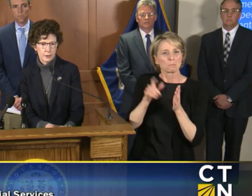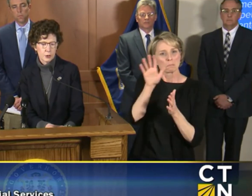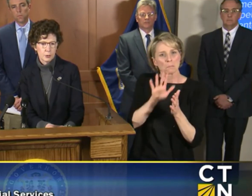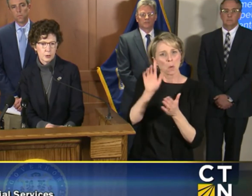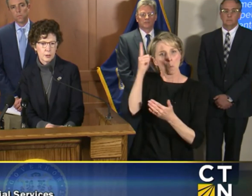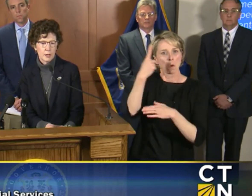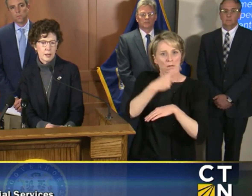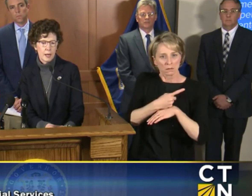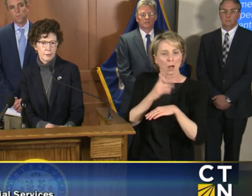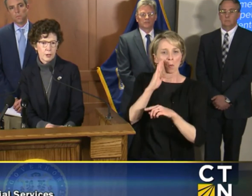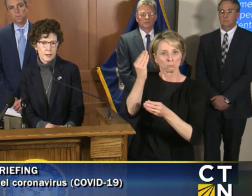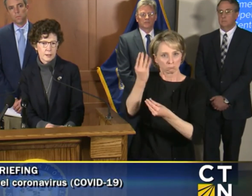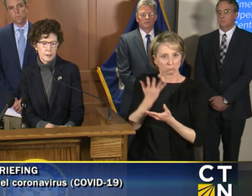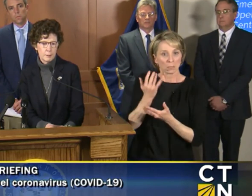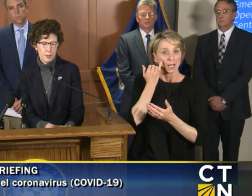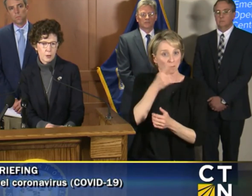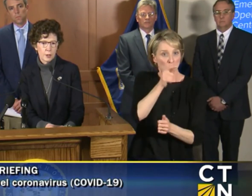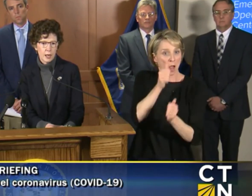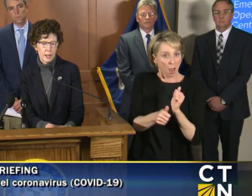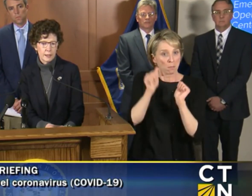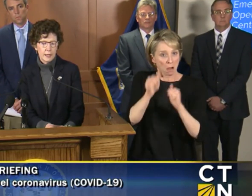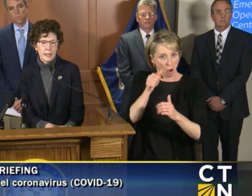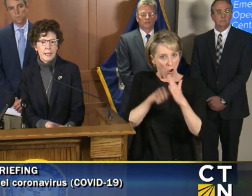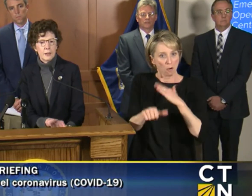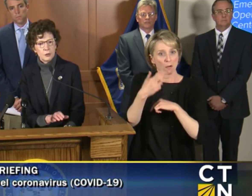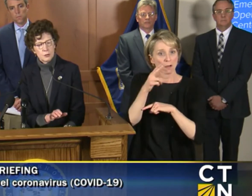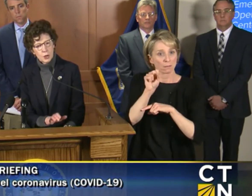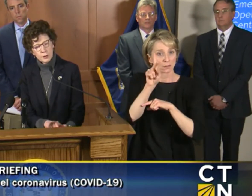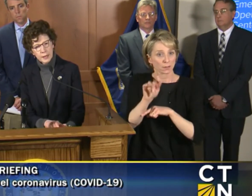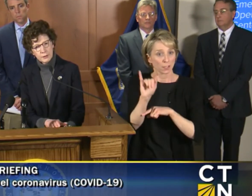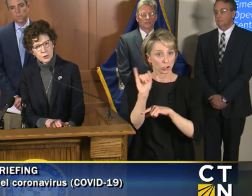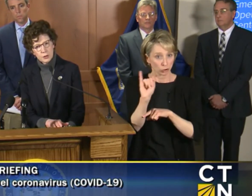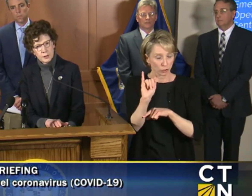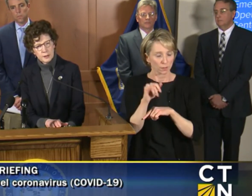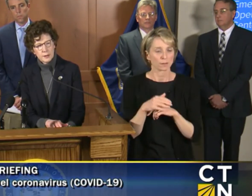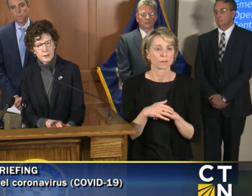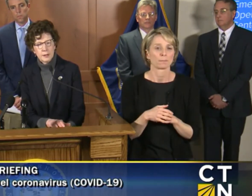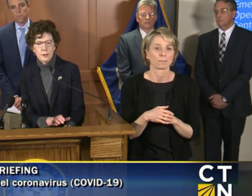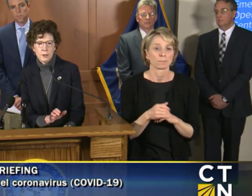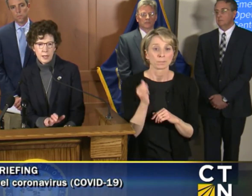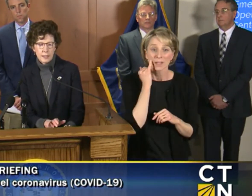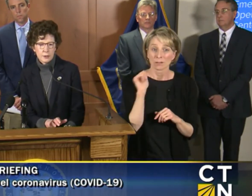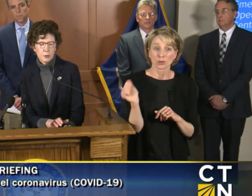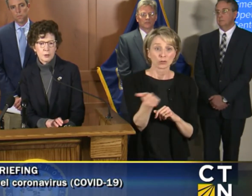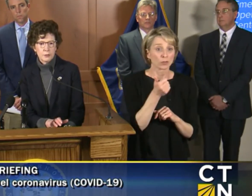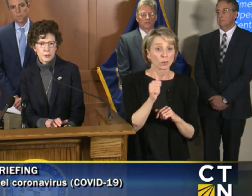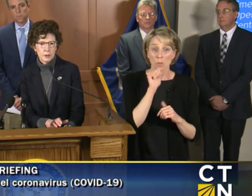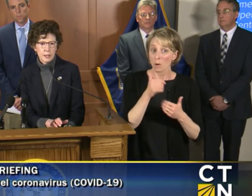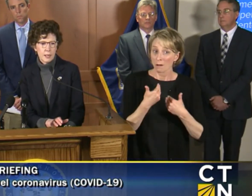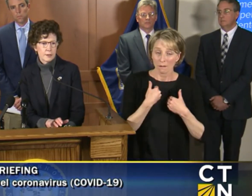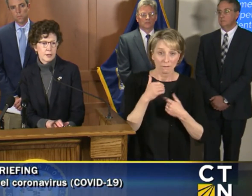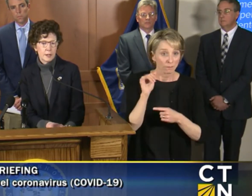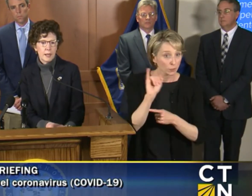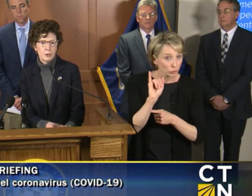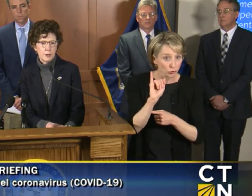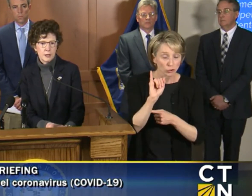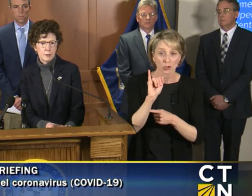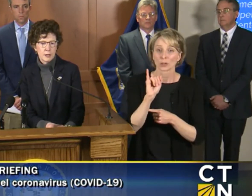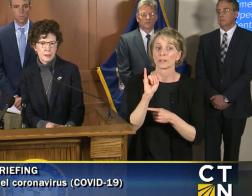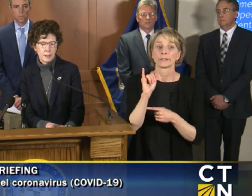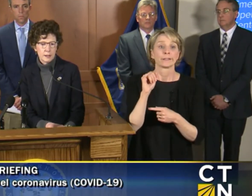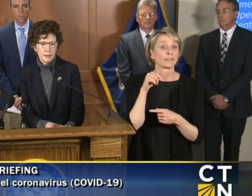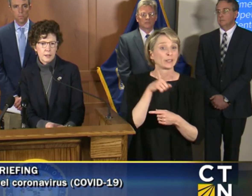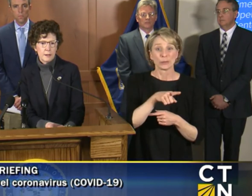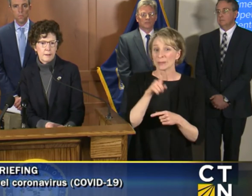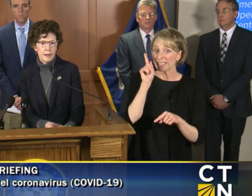are eligible for Husky or not. If you don't have insurance, you're not eligible for Husky, and you need to